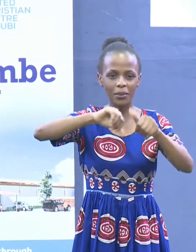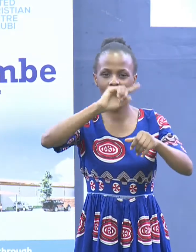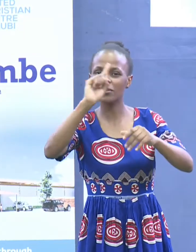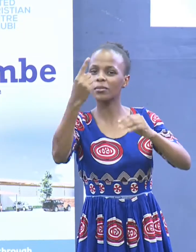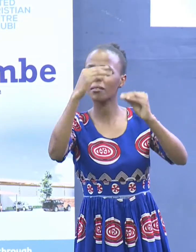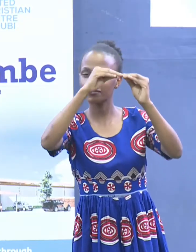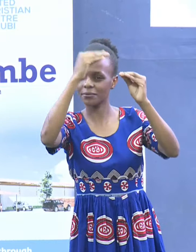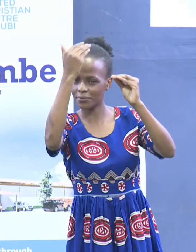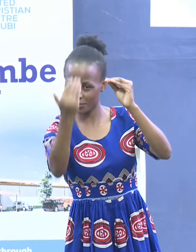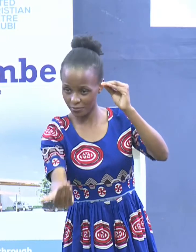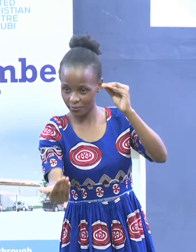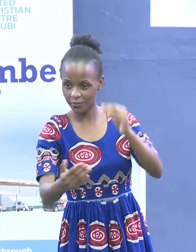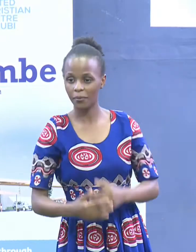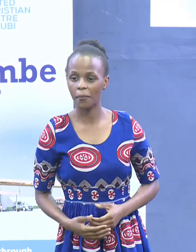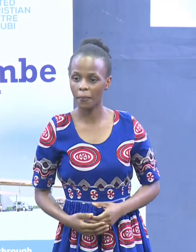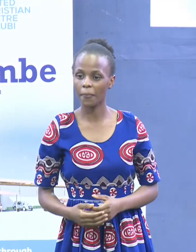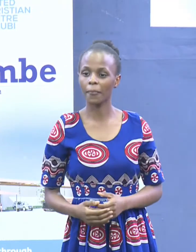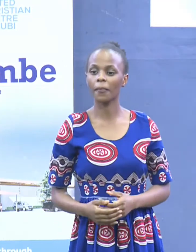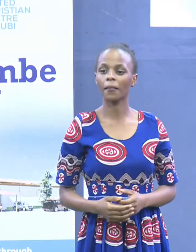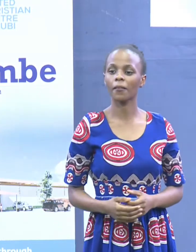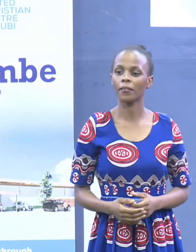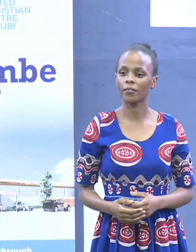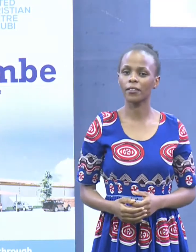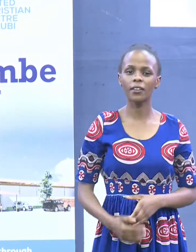that explain the firstborn.